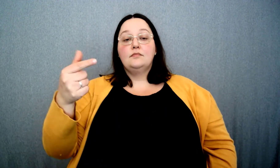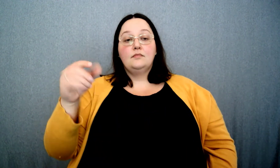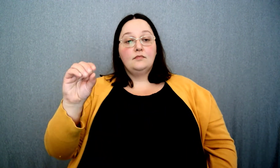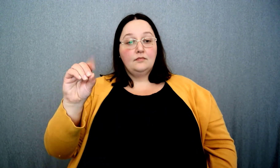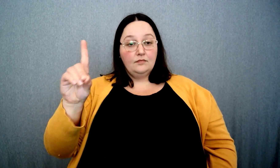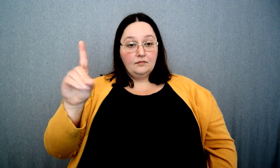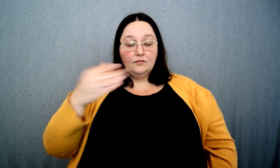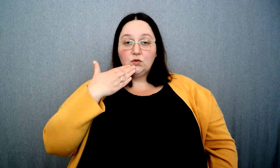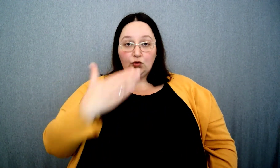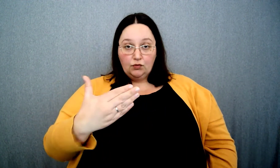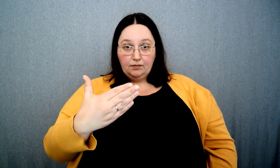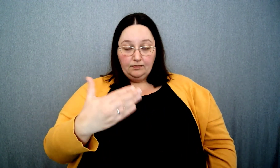Good,